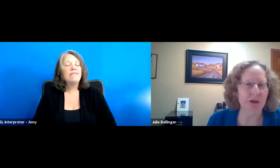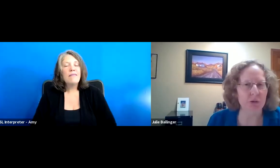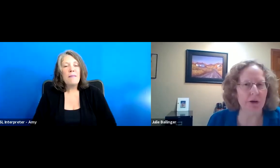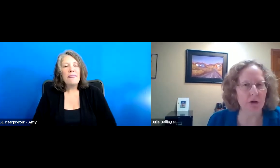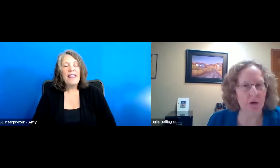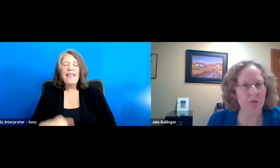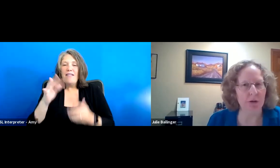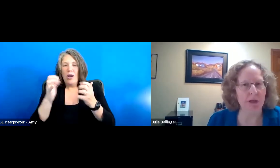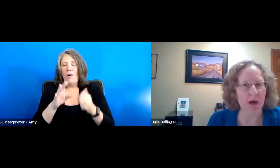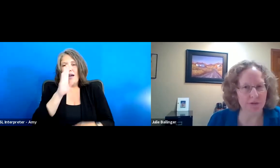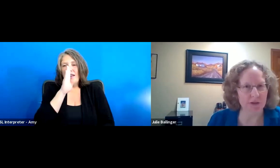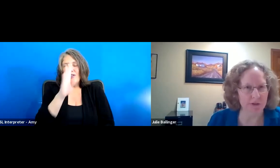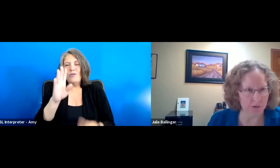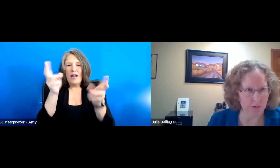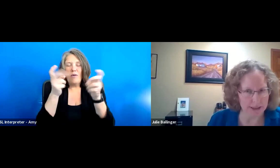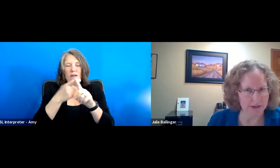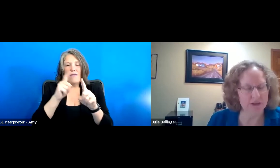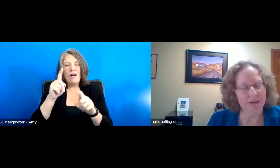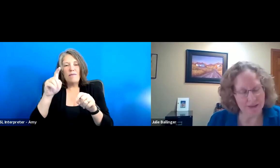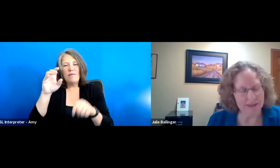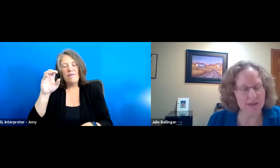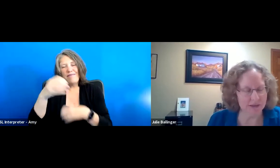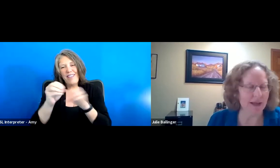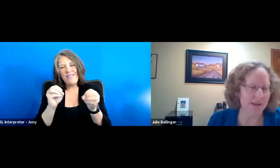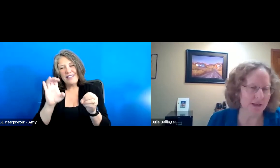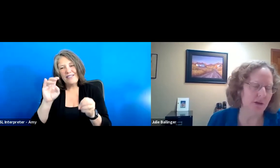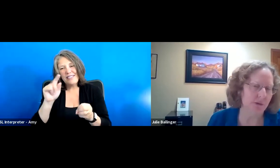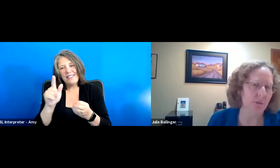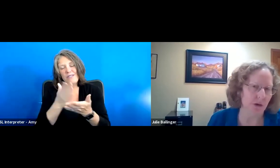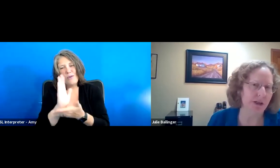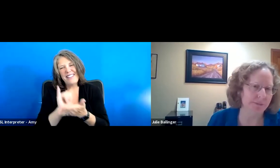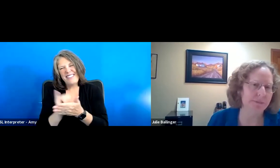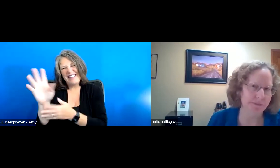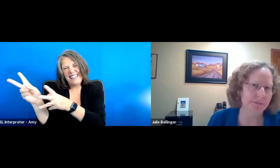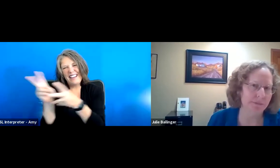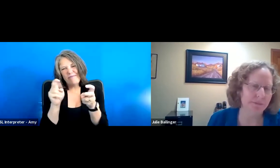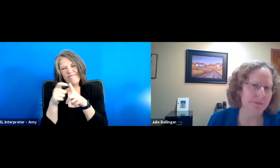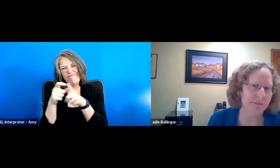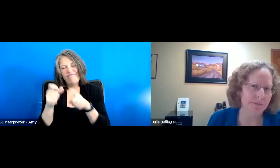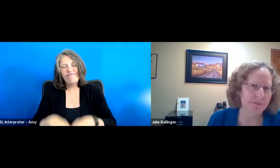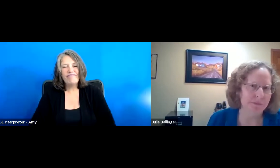So if you want a direct quote from the Office of Civil Rights, that's their wording.